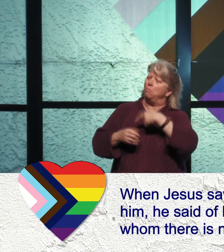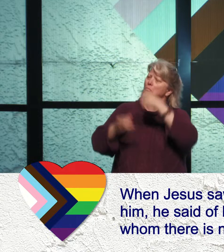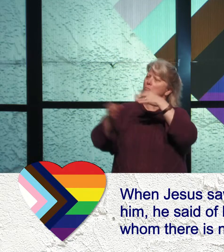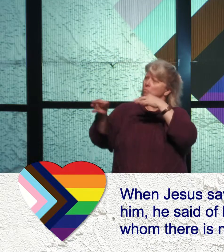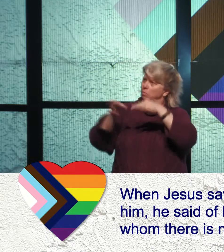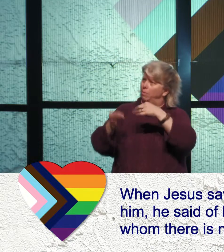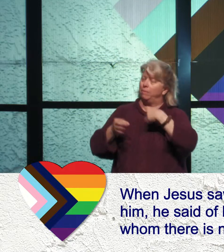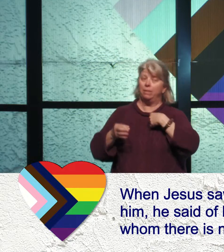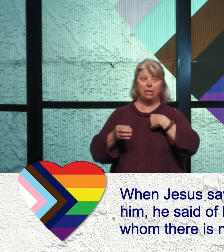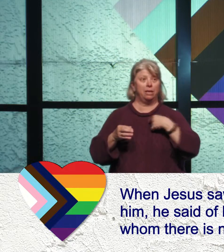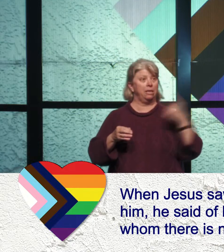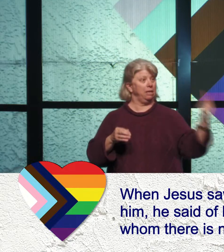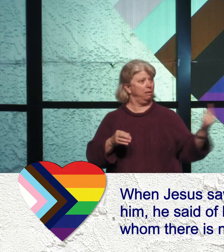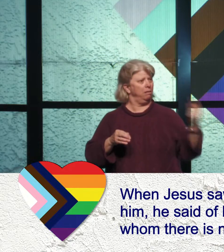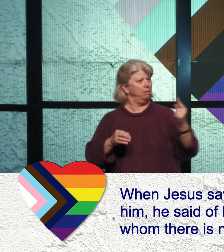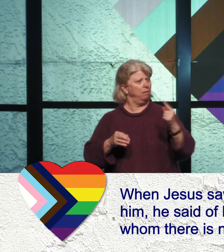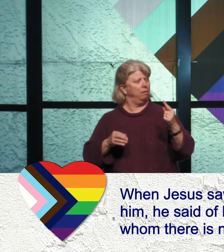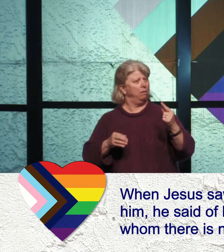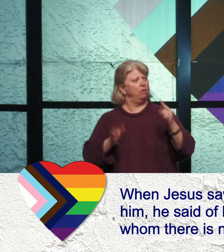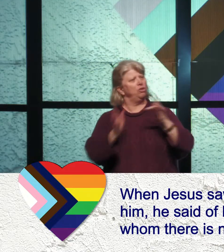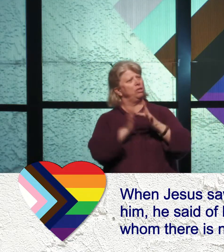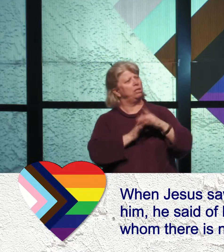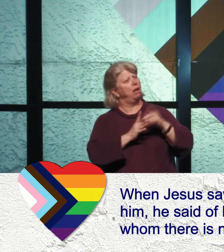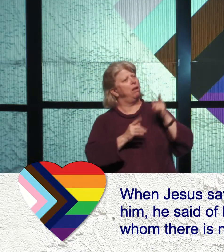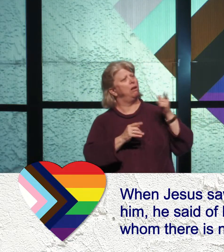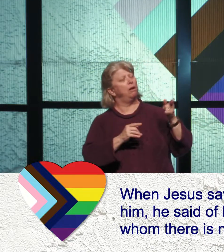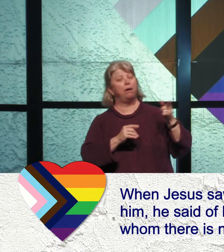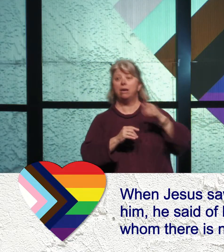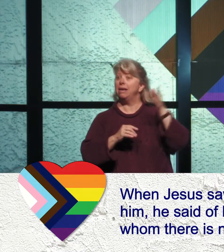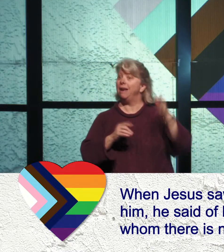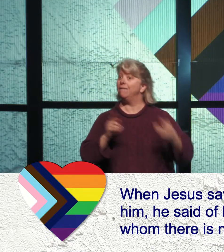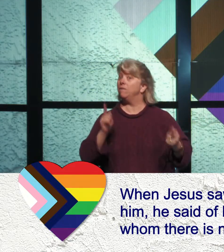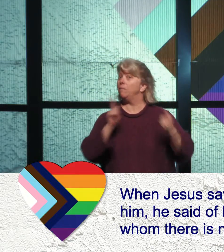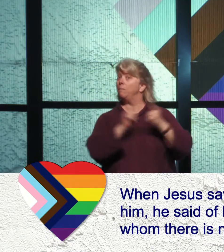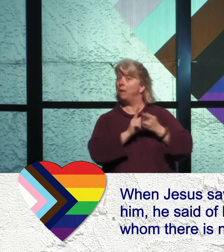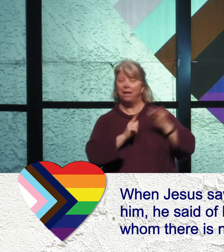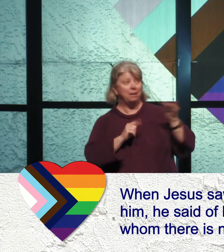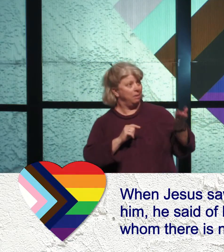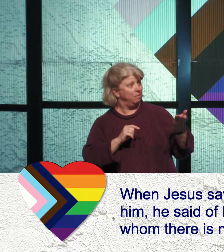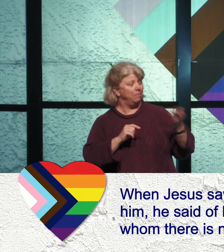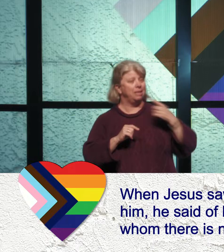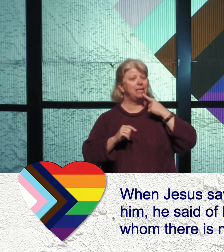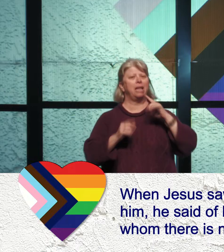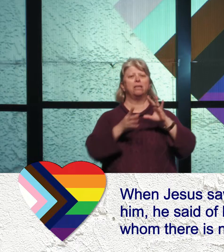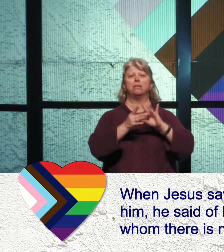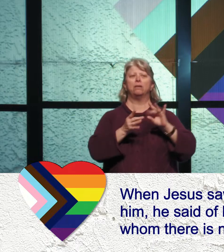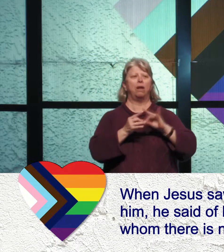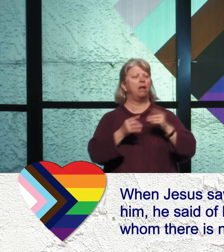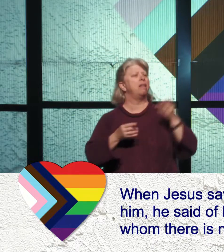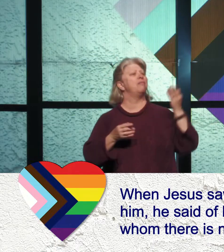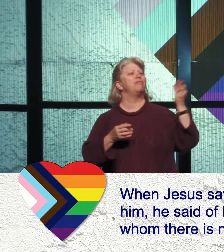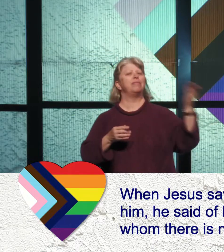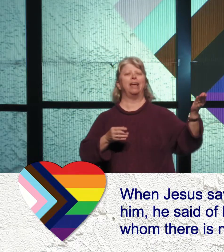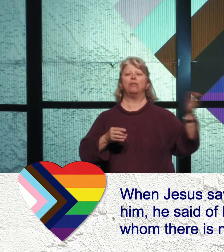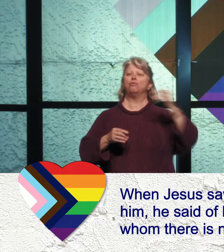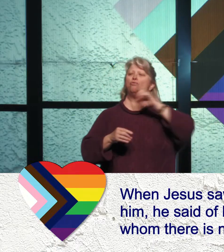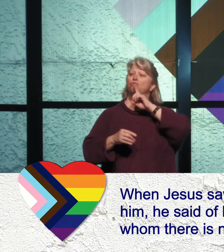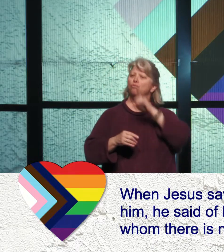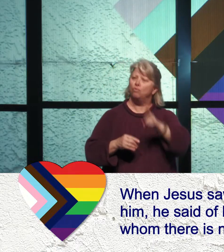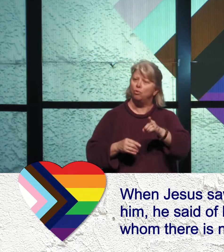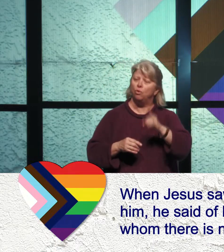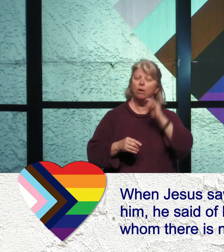he comes, and when he's off at a distance, Jesus, who's never met this guy, says, here is truly